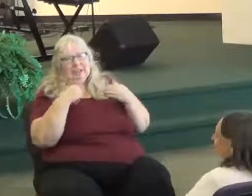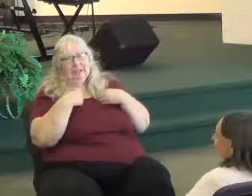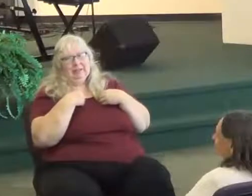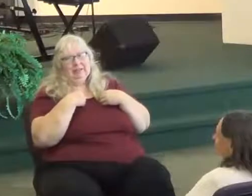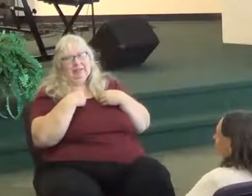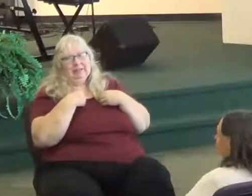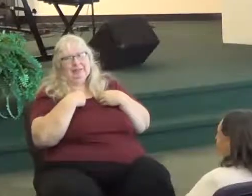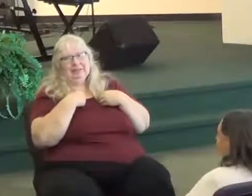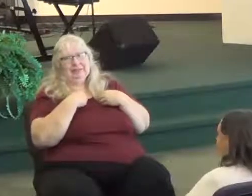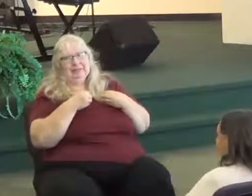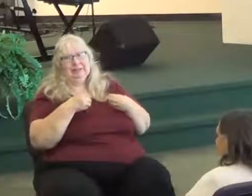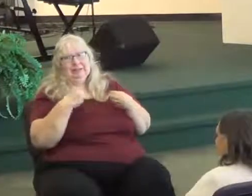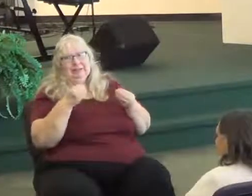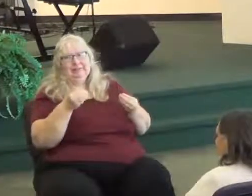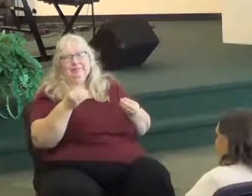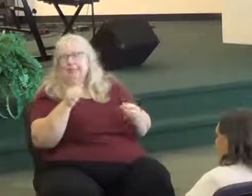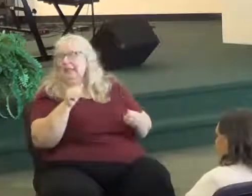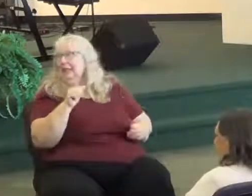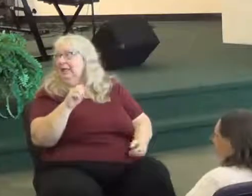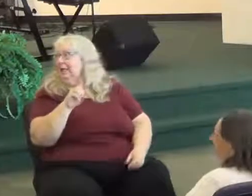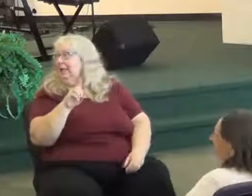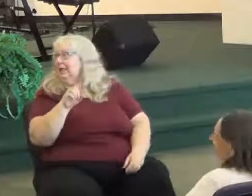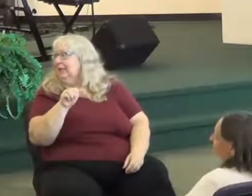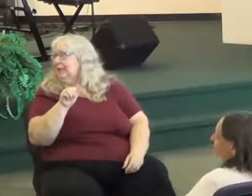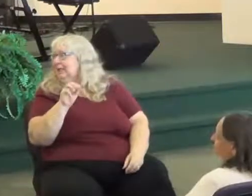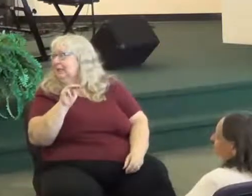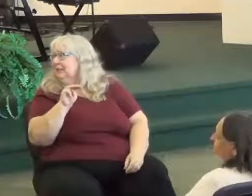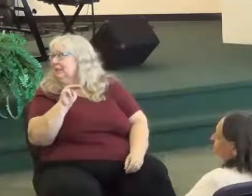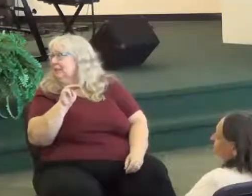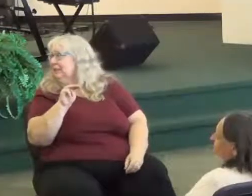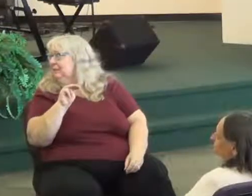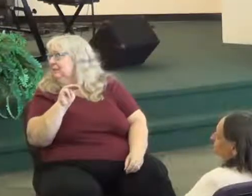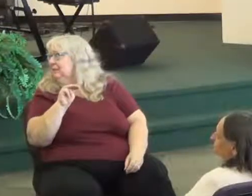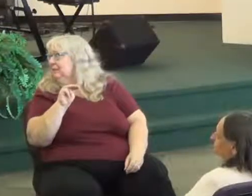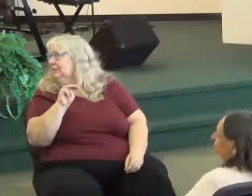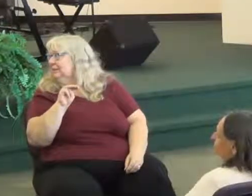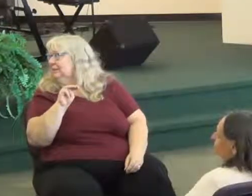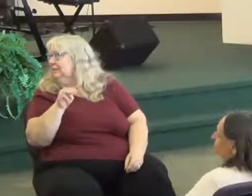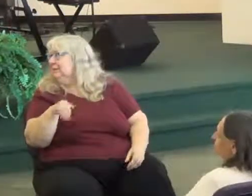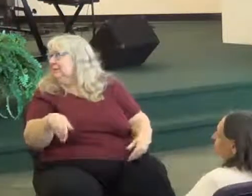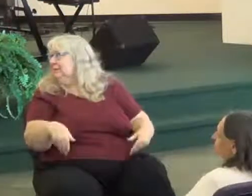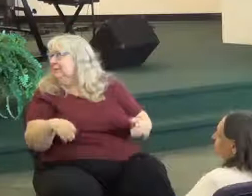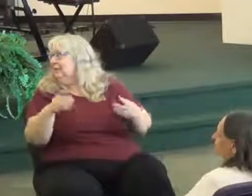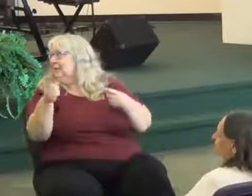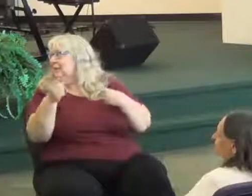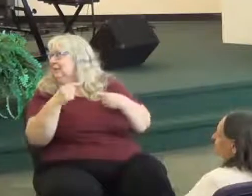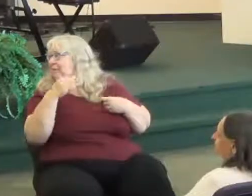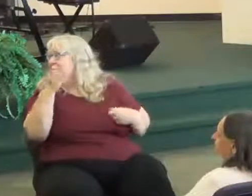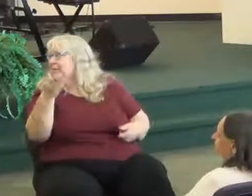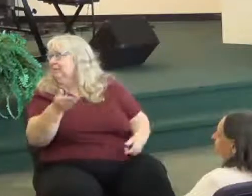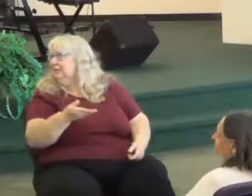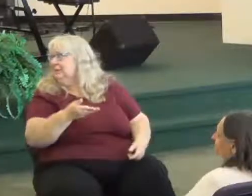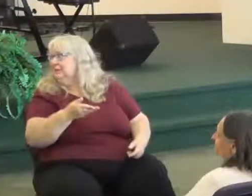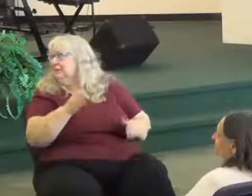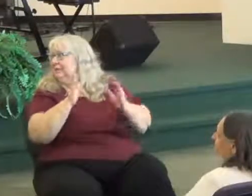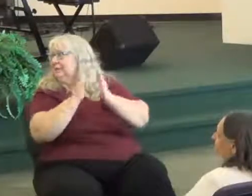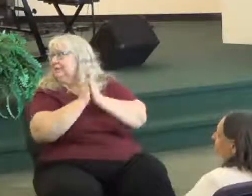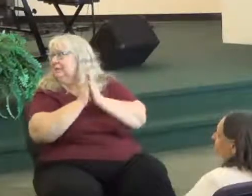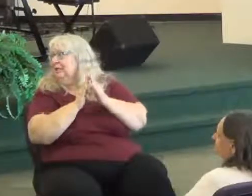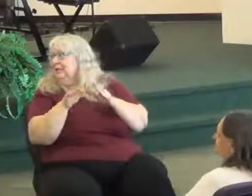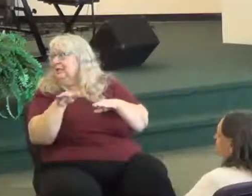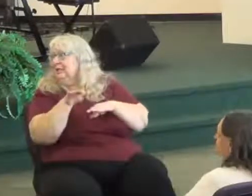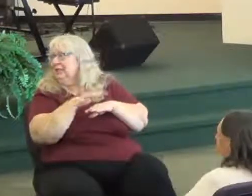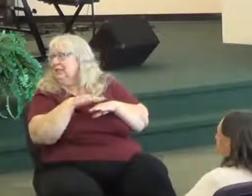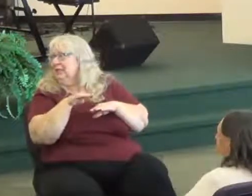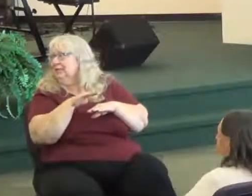Lord's given us Adam today. I'm going to have him come up and let you welcome him. And I'm going to pray over him.